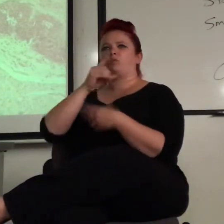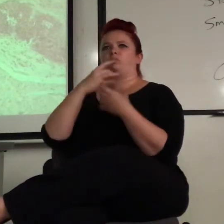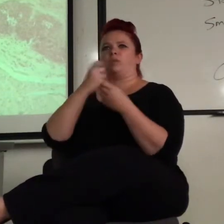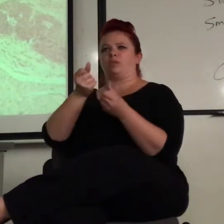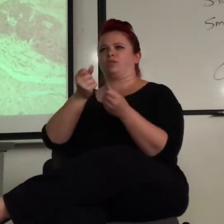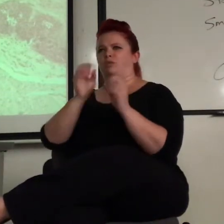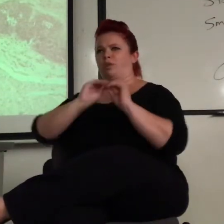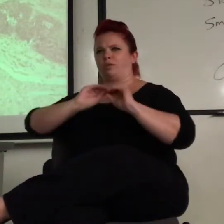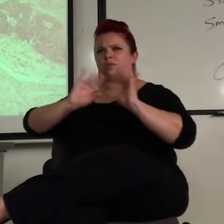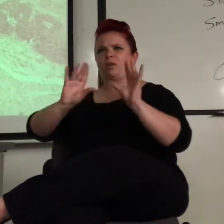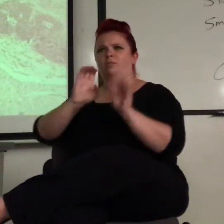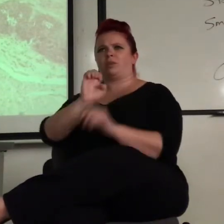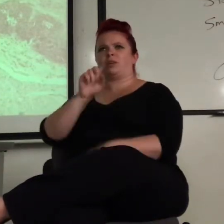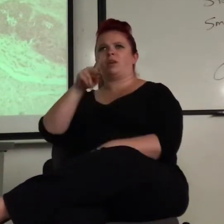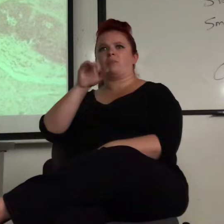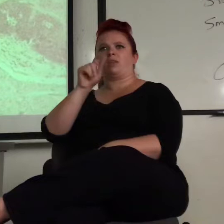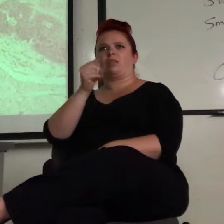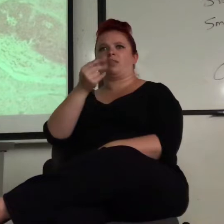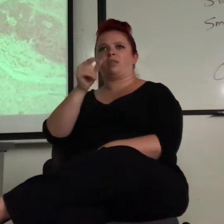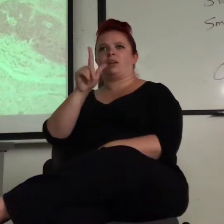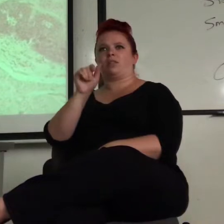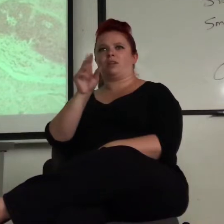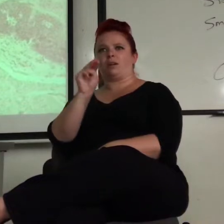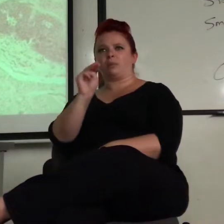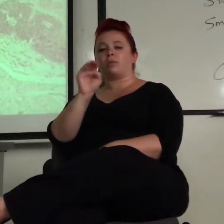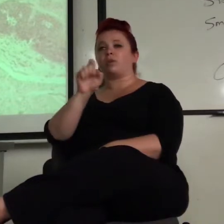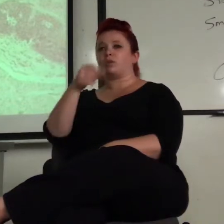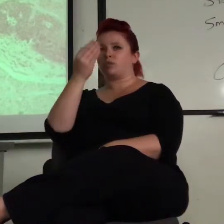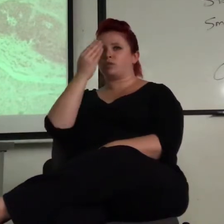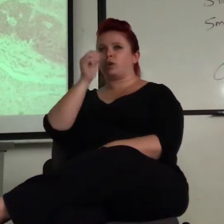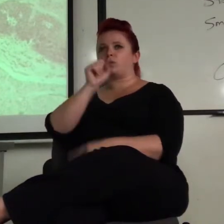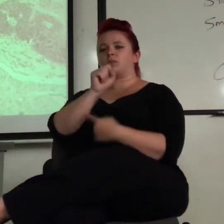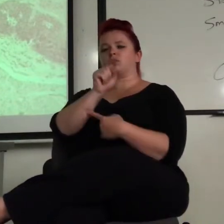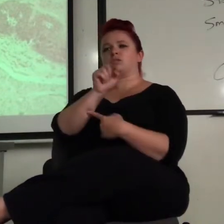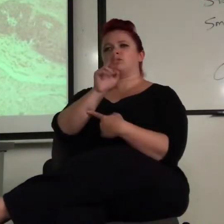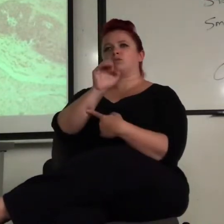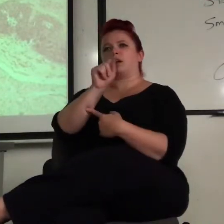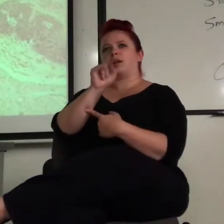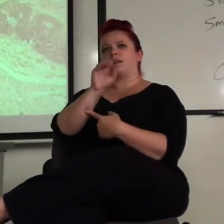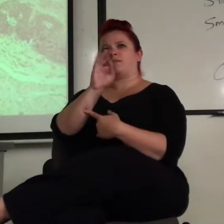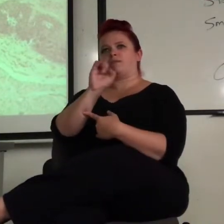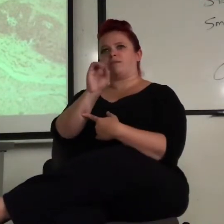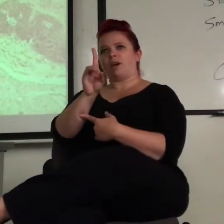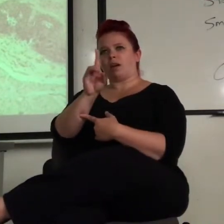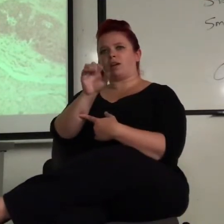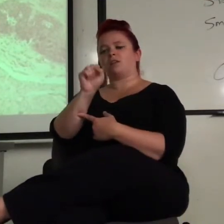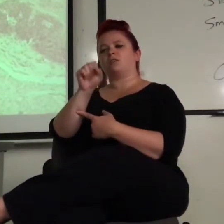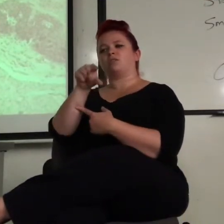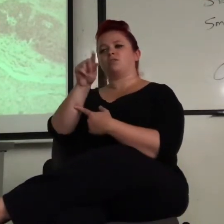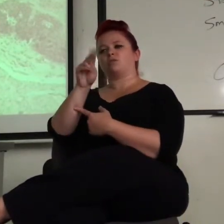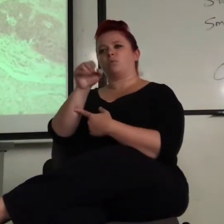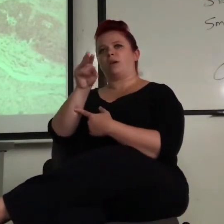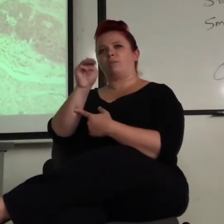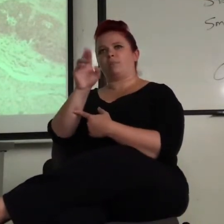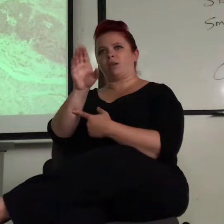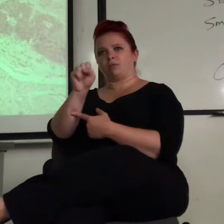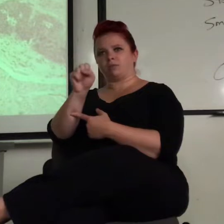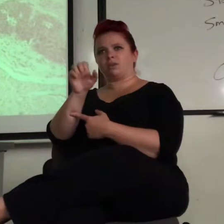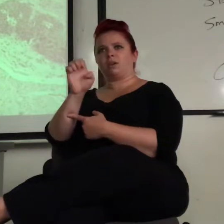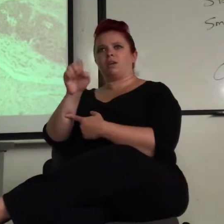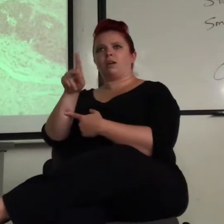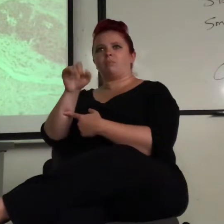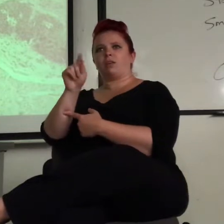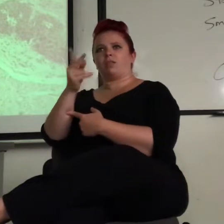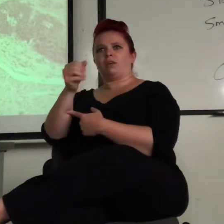epithelium. You should know that epithelium. It's a stratified squamous epithelium. Has the function of protection. So